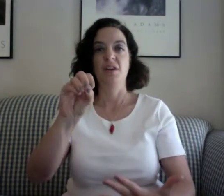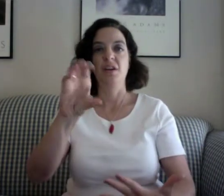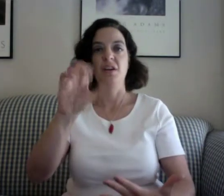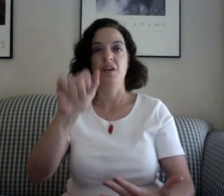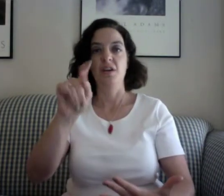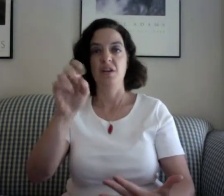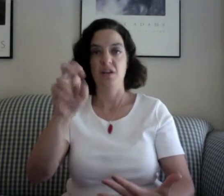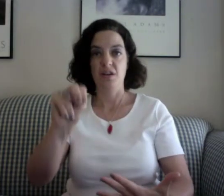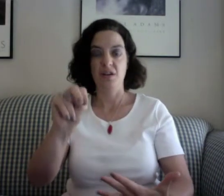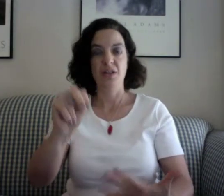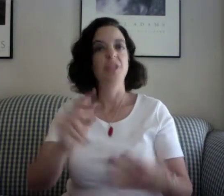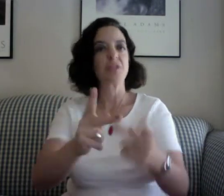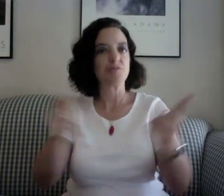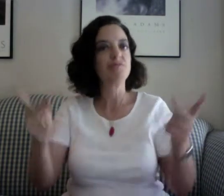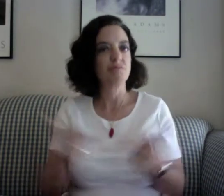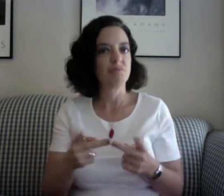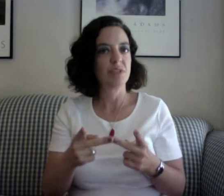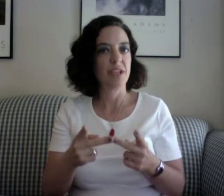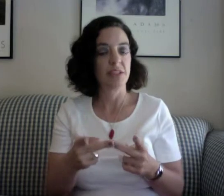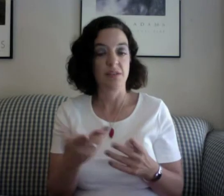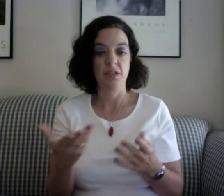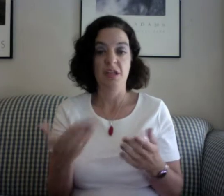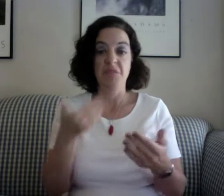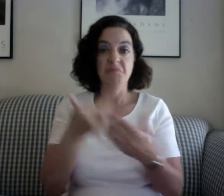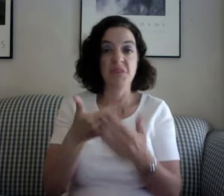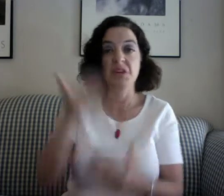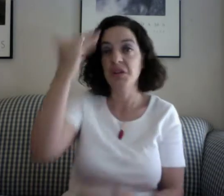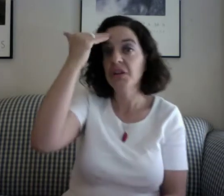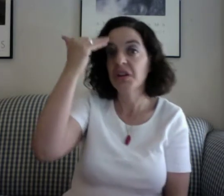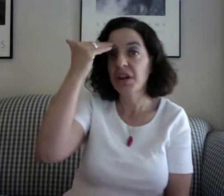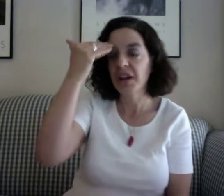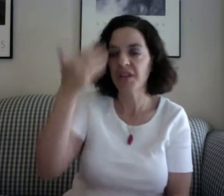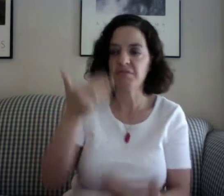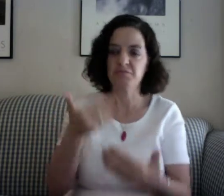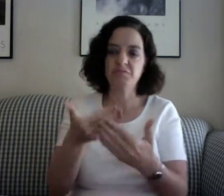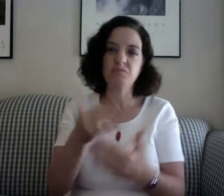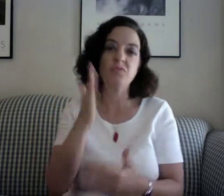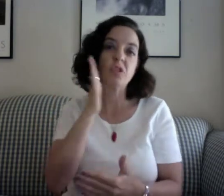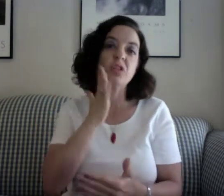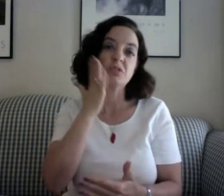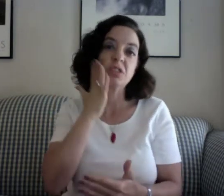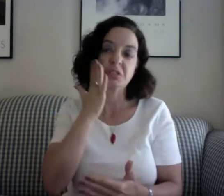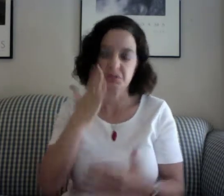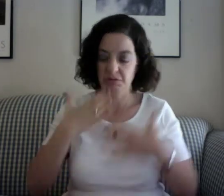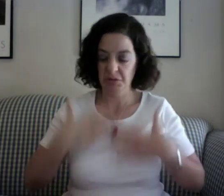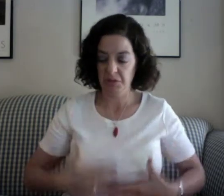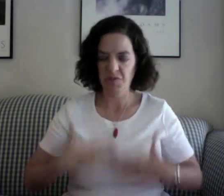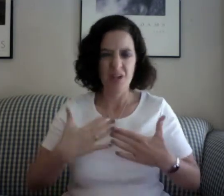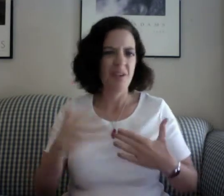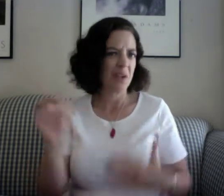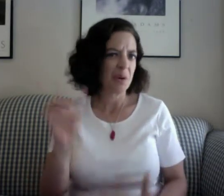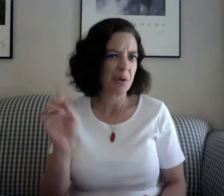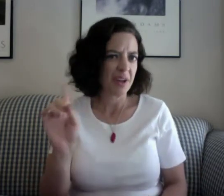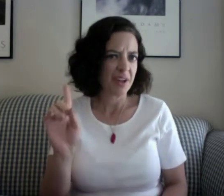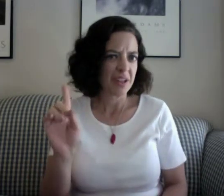third one is location. That's the placement in relation to your body. Is it near your head? Is it near your chin? Is it in front of your